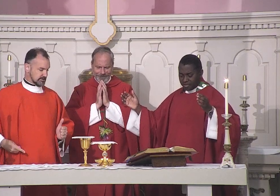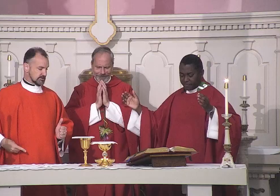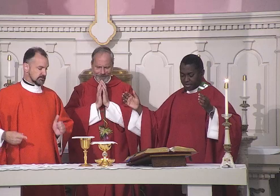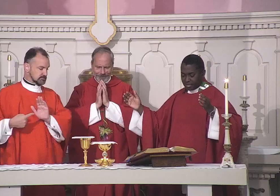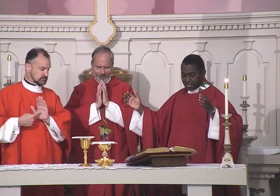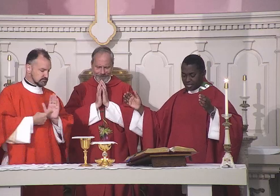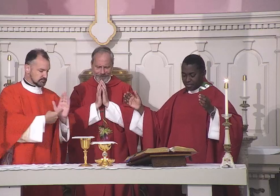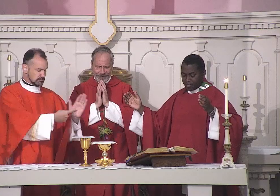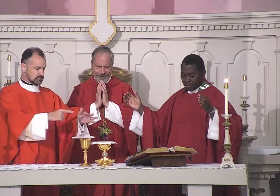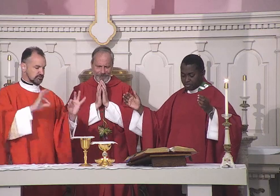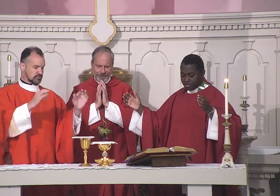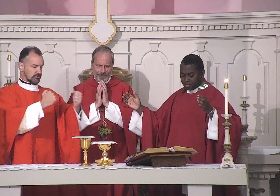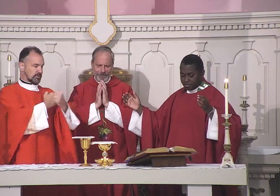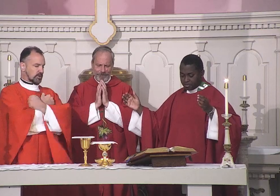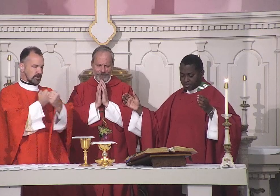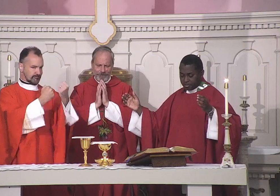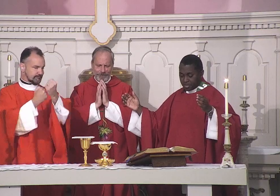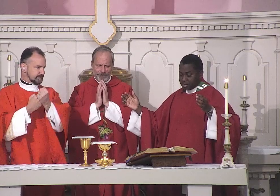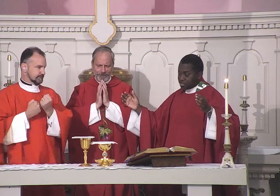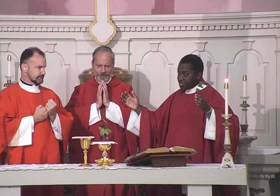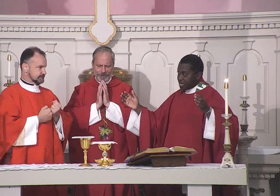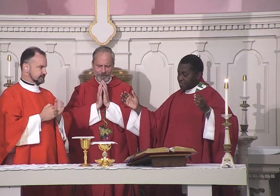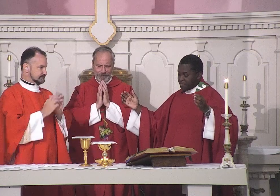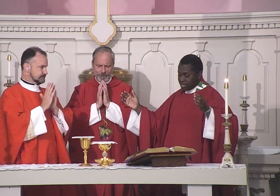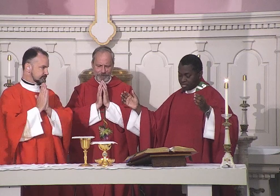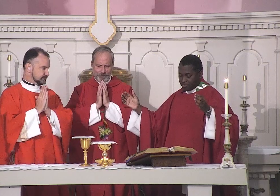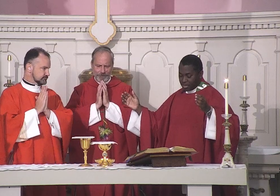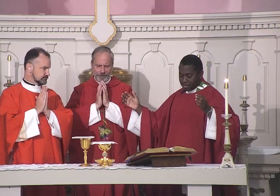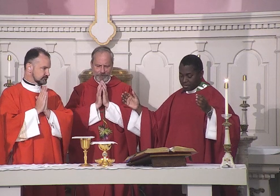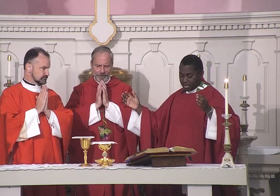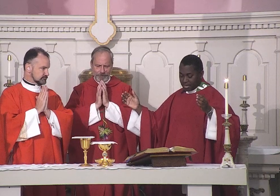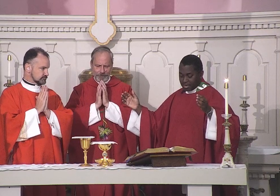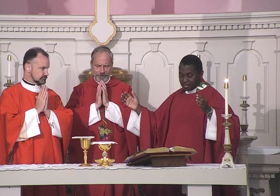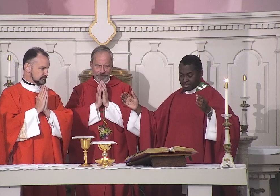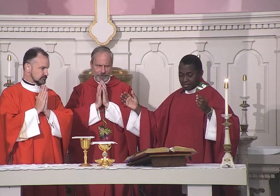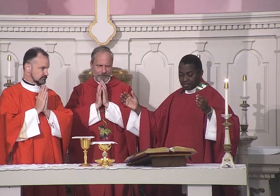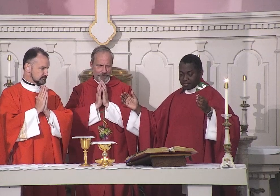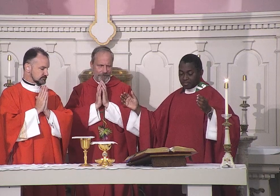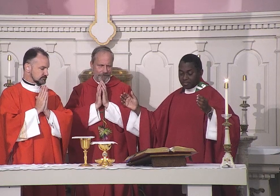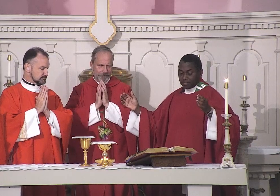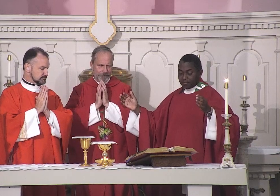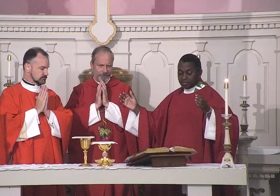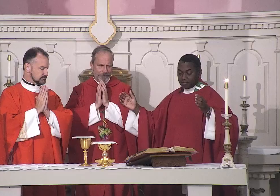together with Francis, our Pope, and Sean, our Bishop, and all the clergy.